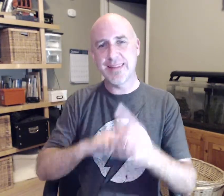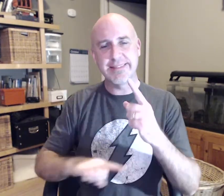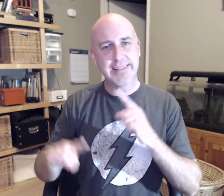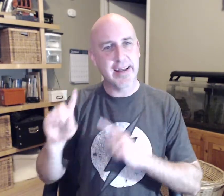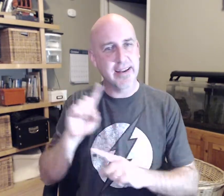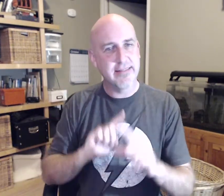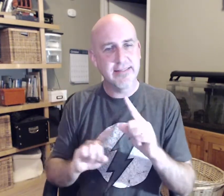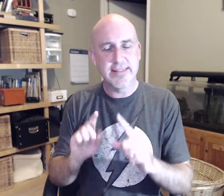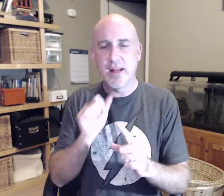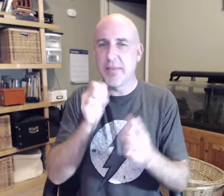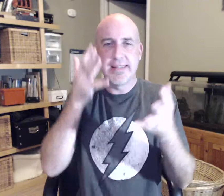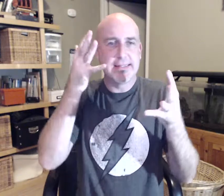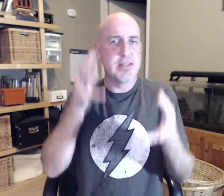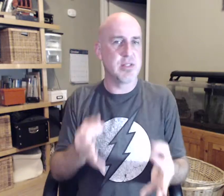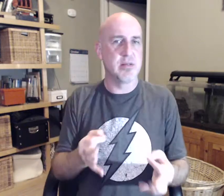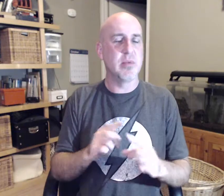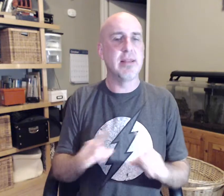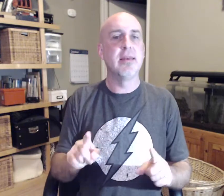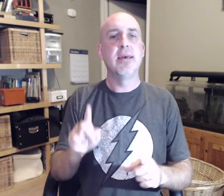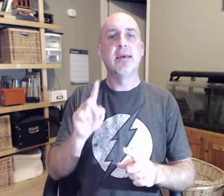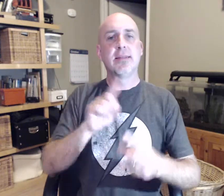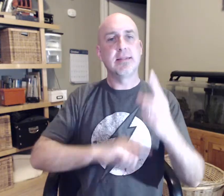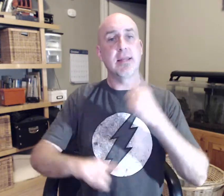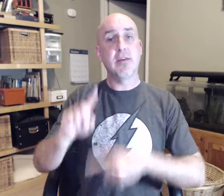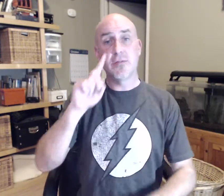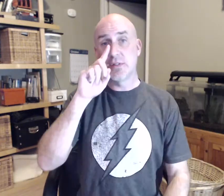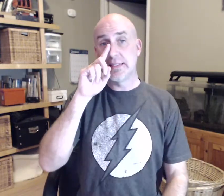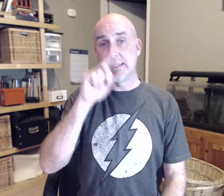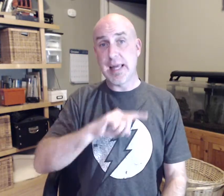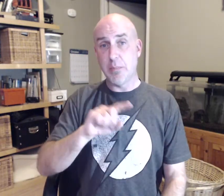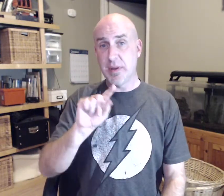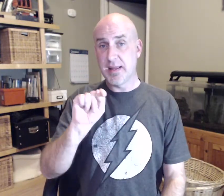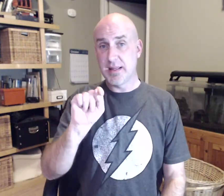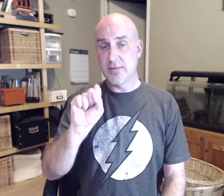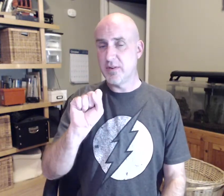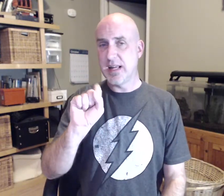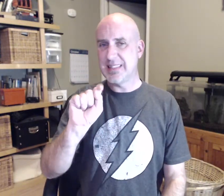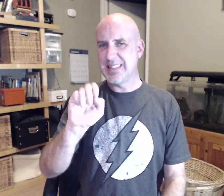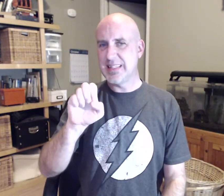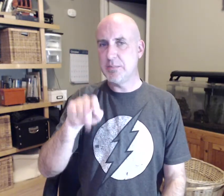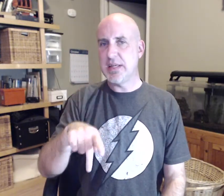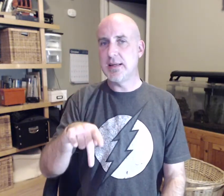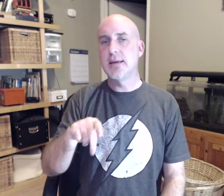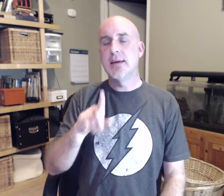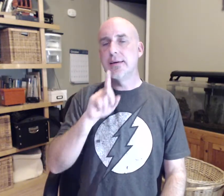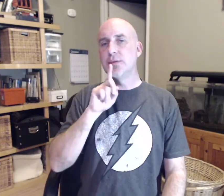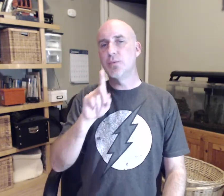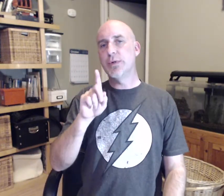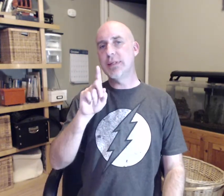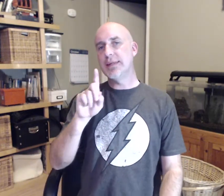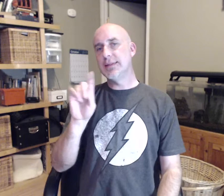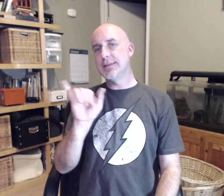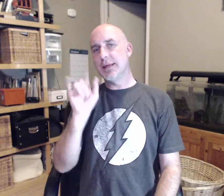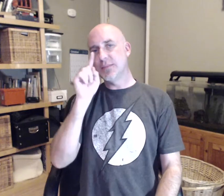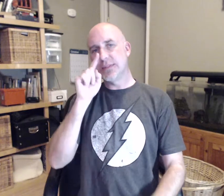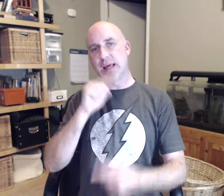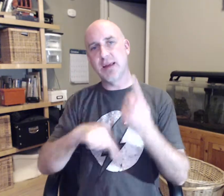the sign. It's not my decision, but the sign for step, for S-T-E-P, is really the same sign